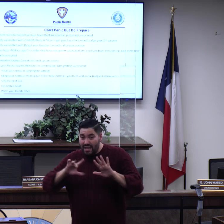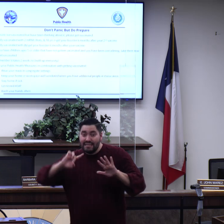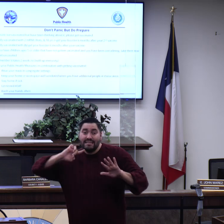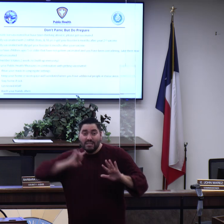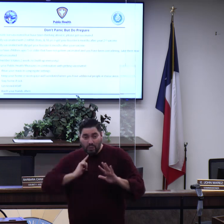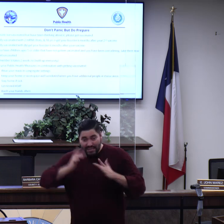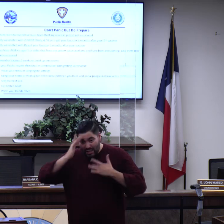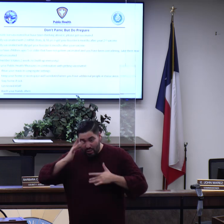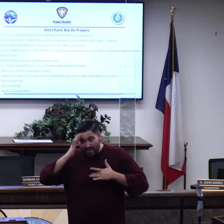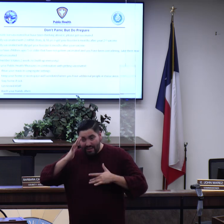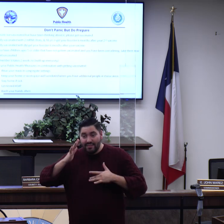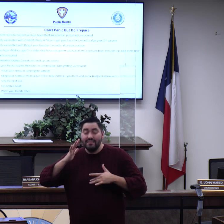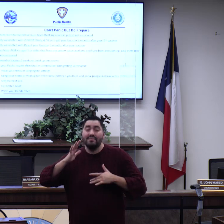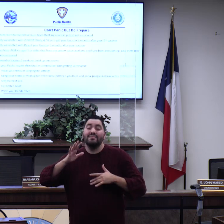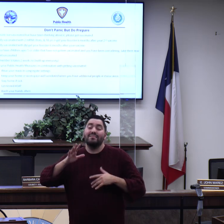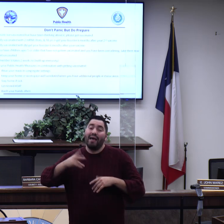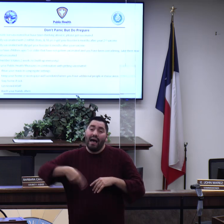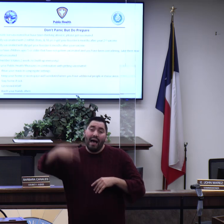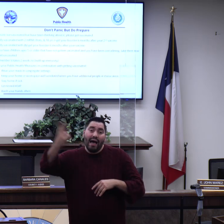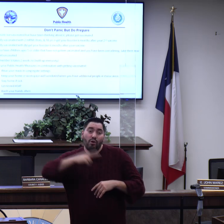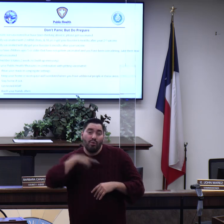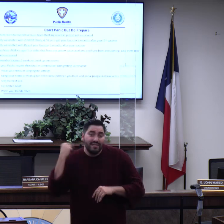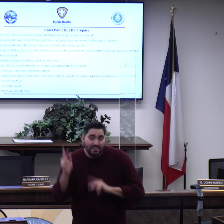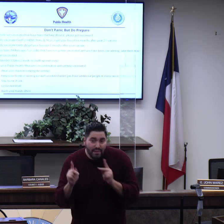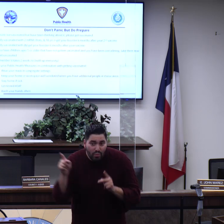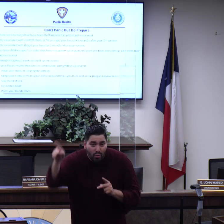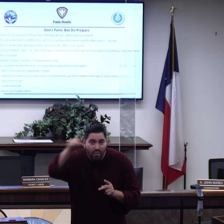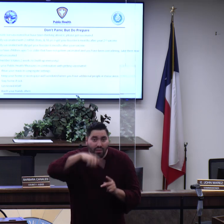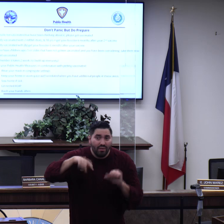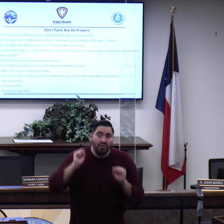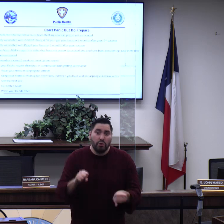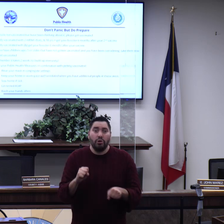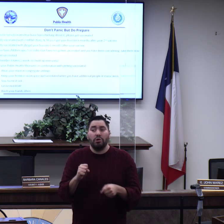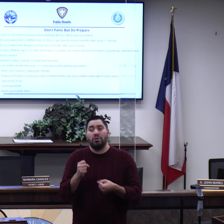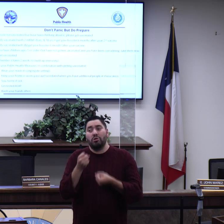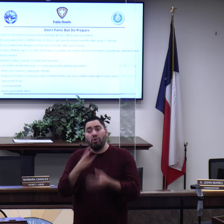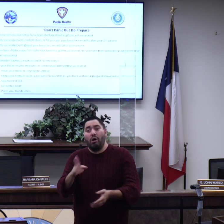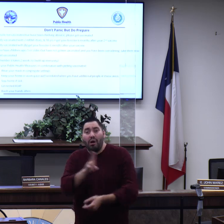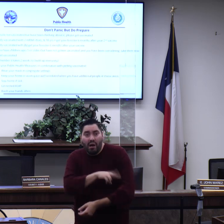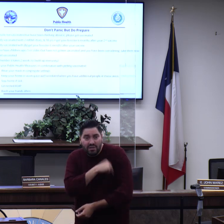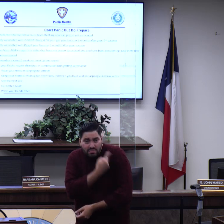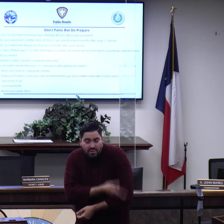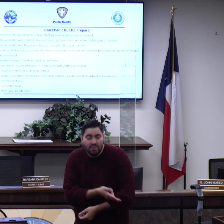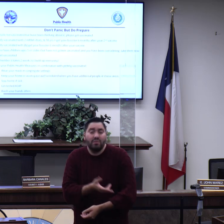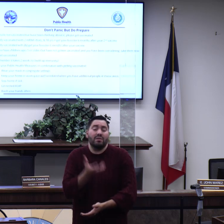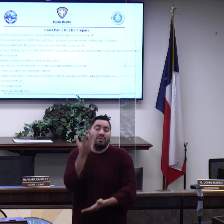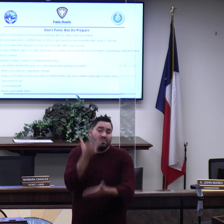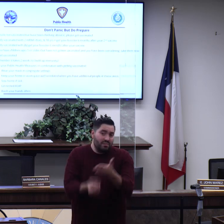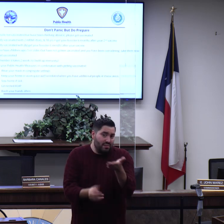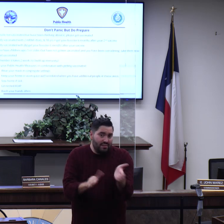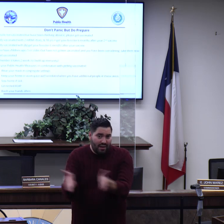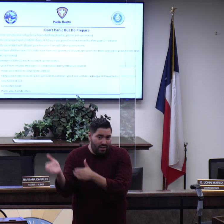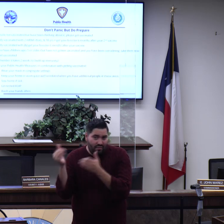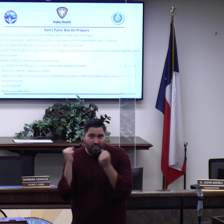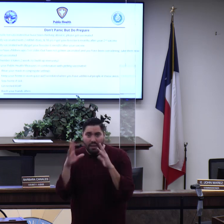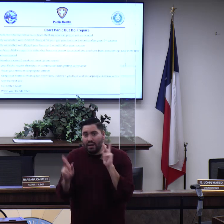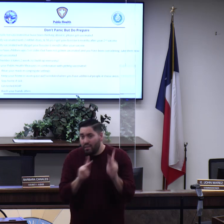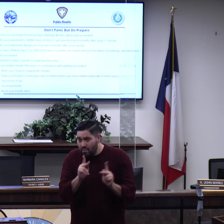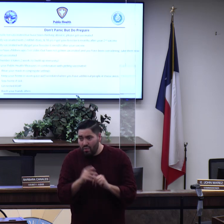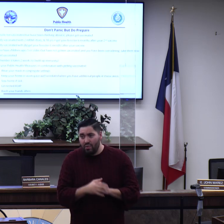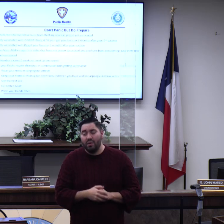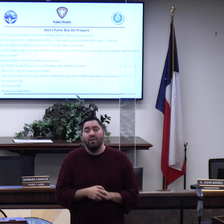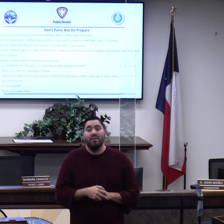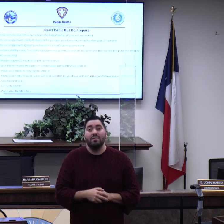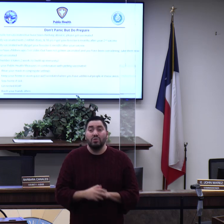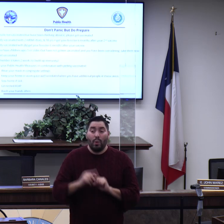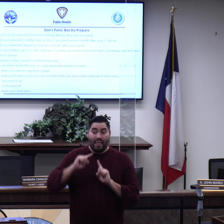vulnerable populations, as the judge mentioned, and could cause hospitalizations and even death for many people. So the severity is